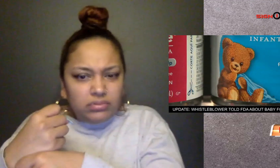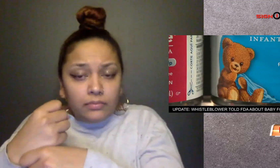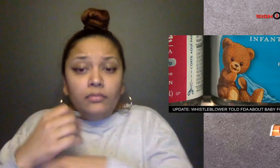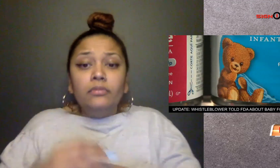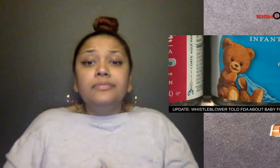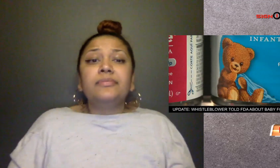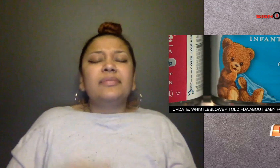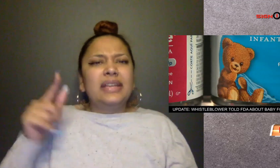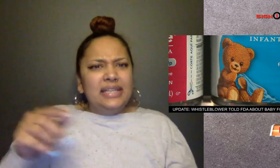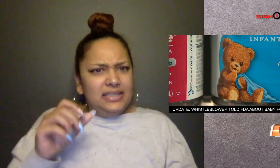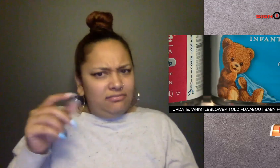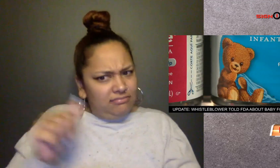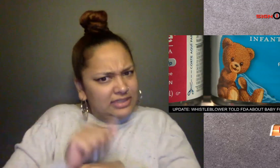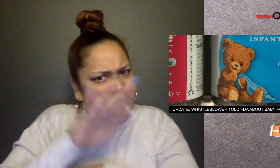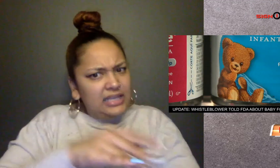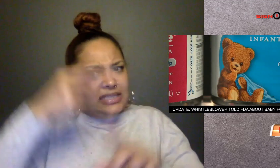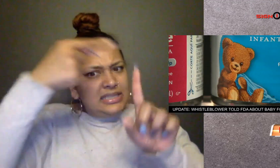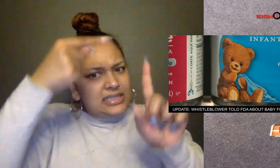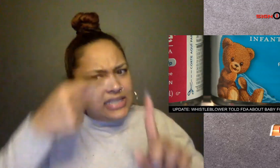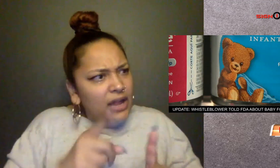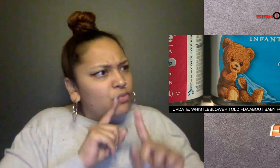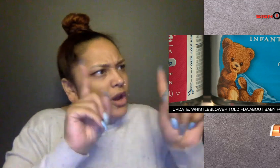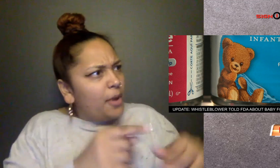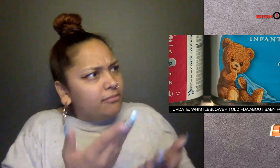formula that may have been contaminated